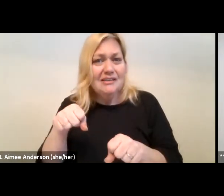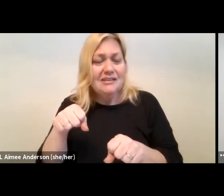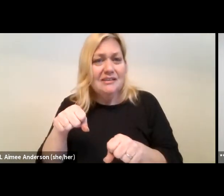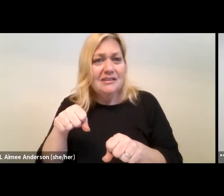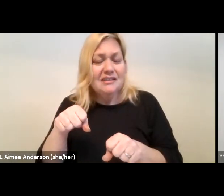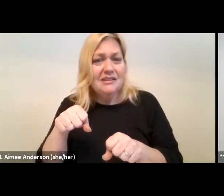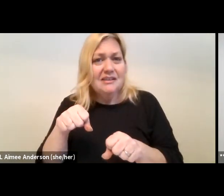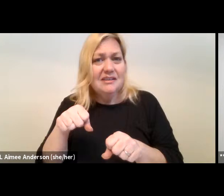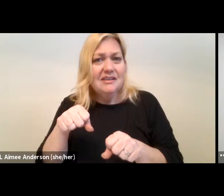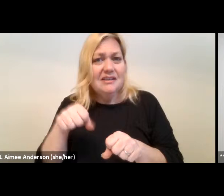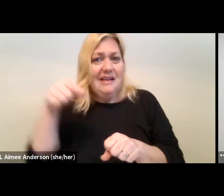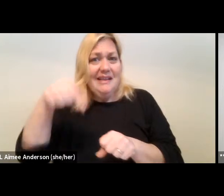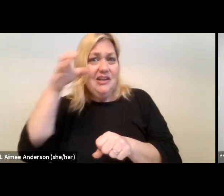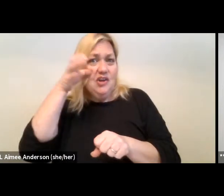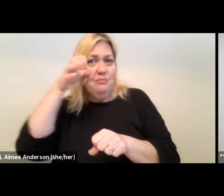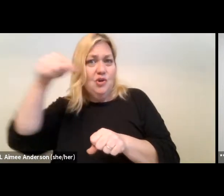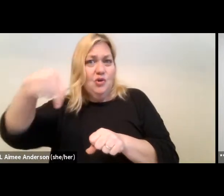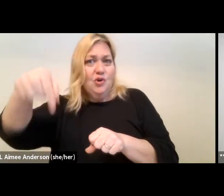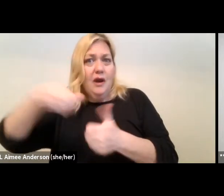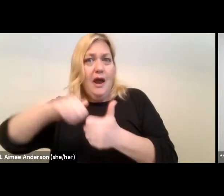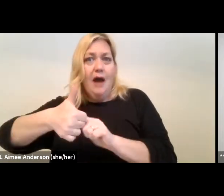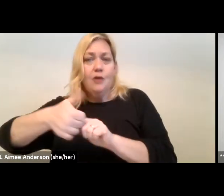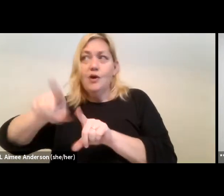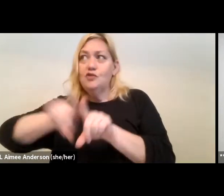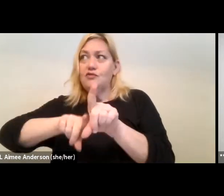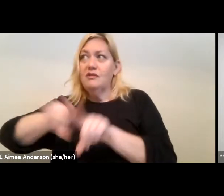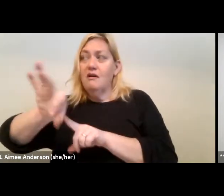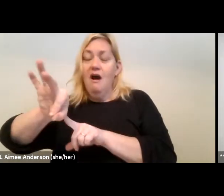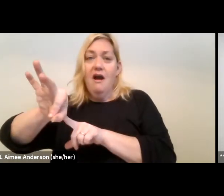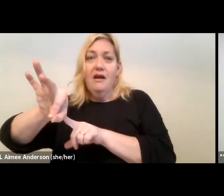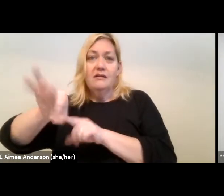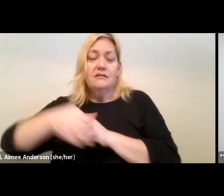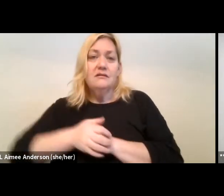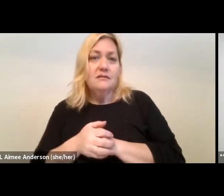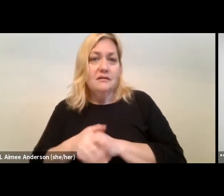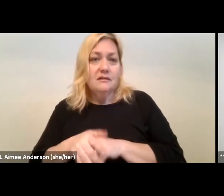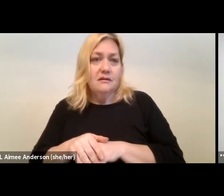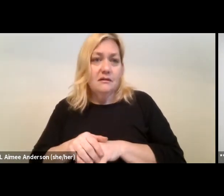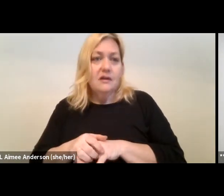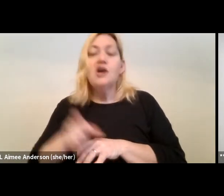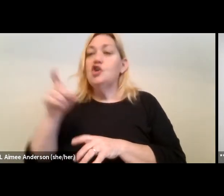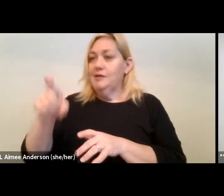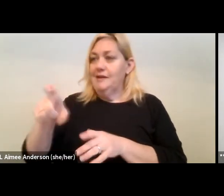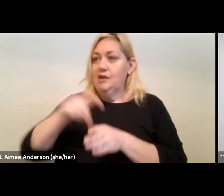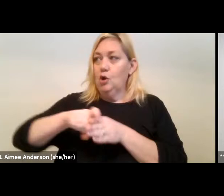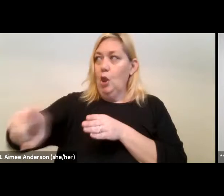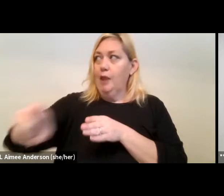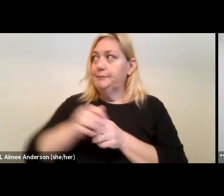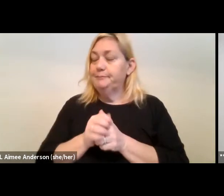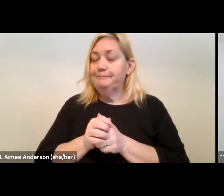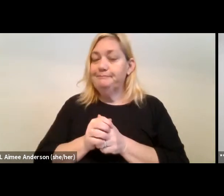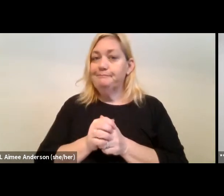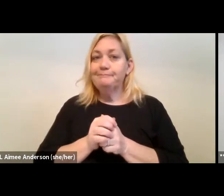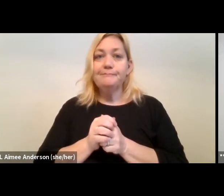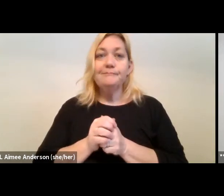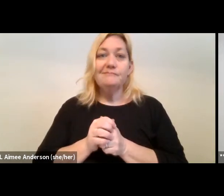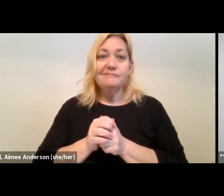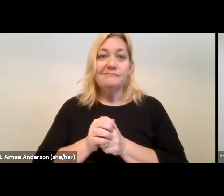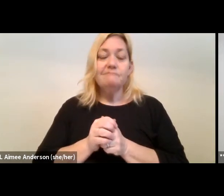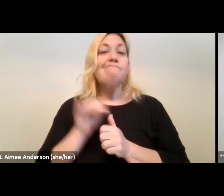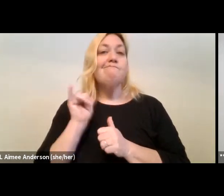This is a computer, so how could I do *9? You'll have to call in.